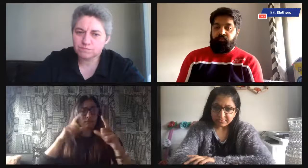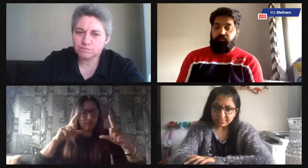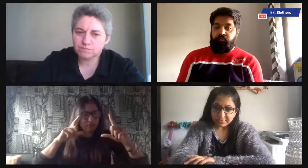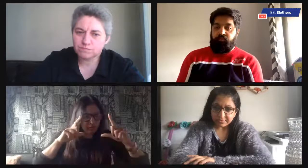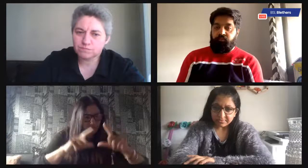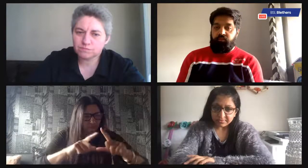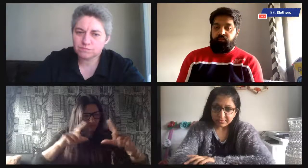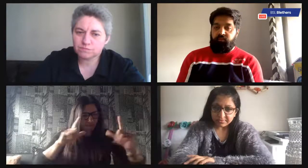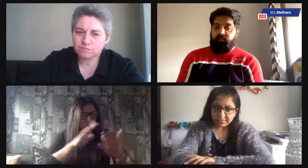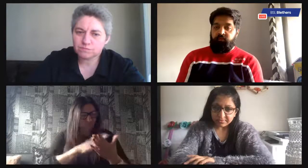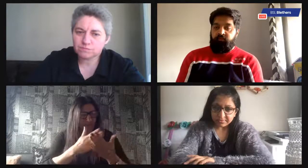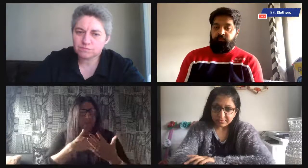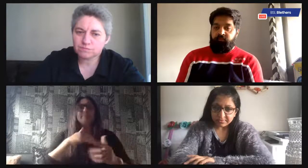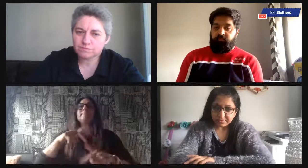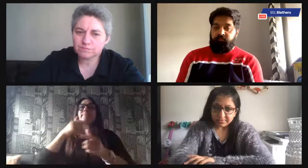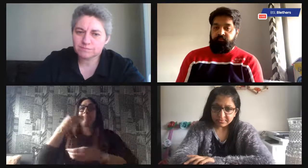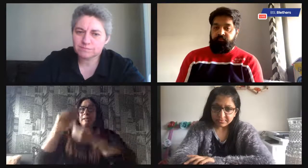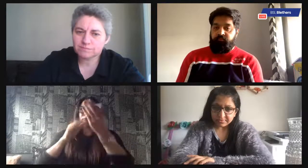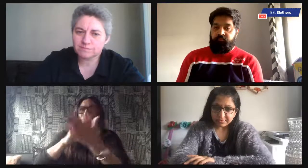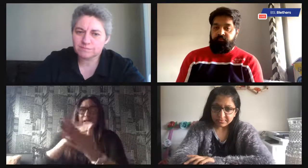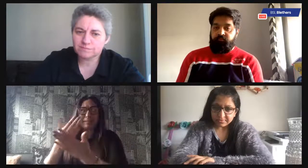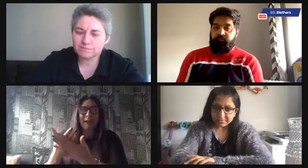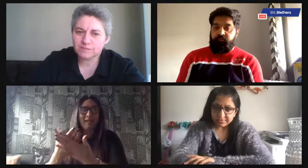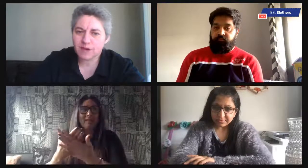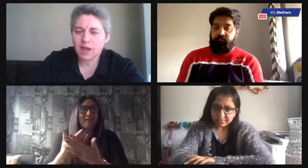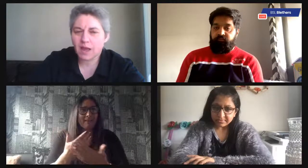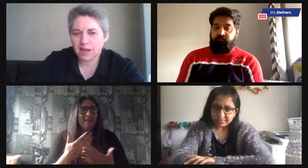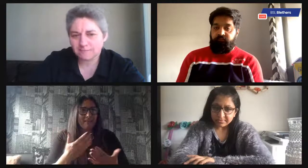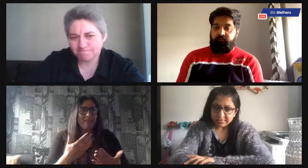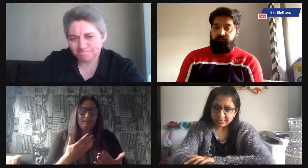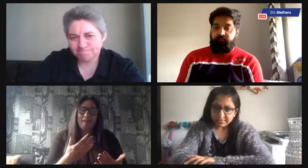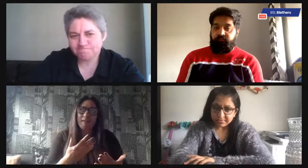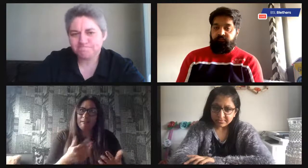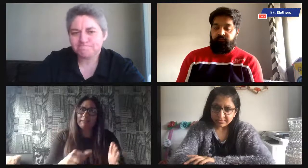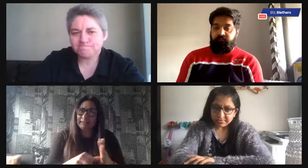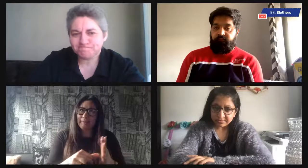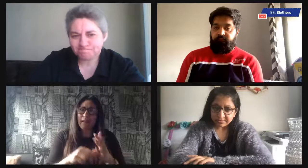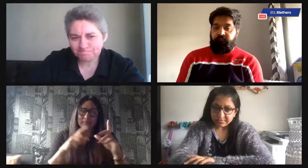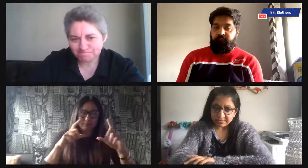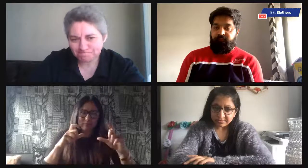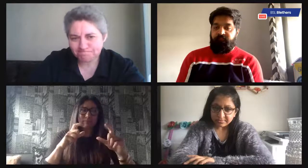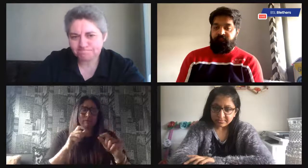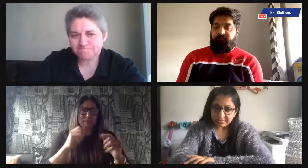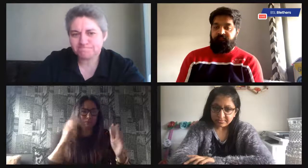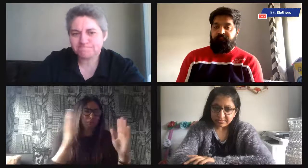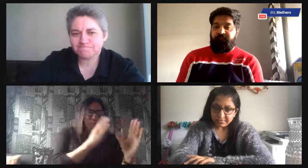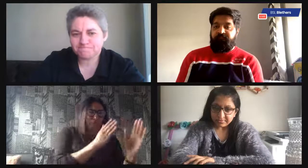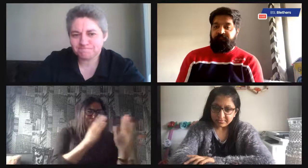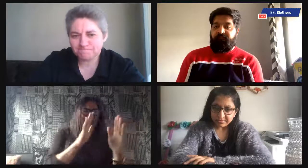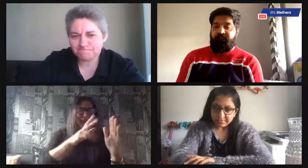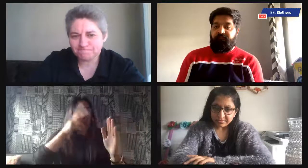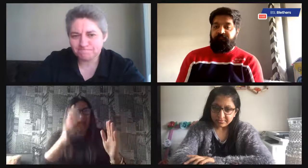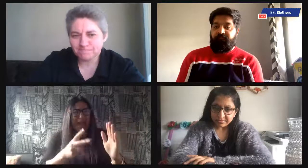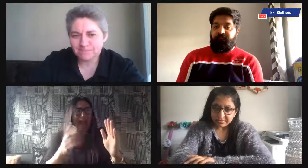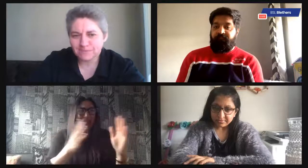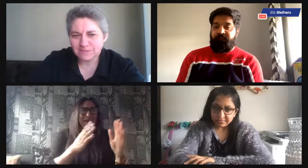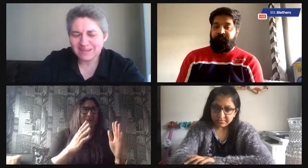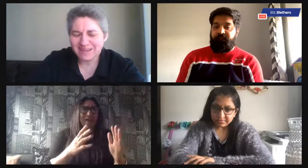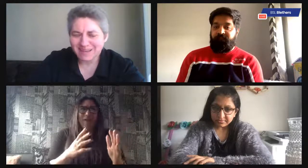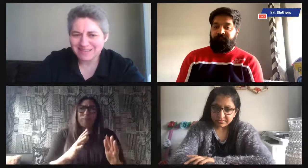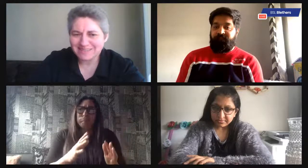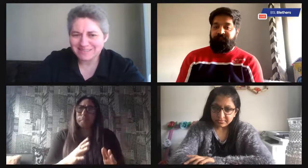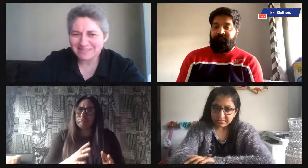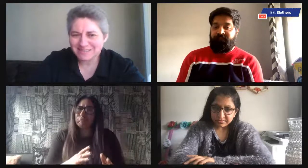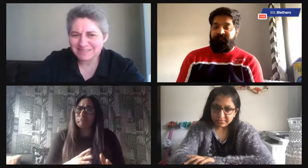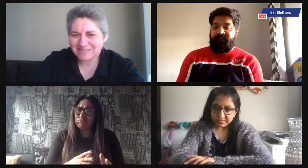up letters and then, you know, maybe taking a photograph of the letter, sending it to us, and then we'd have to go online and